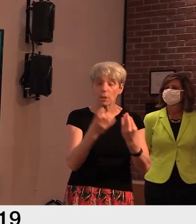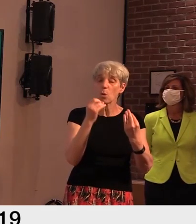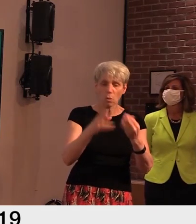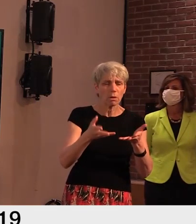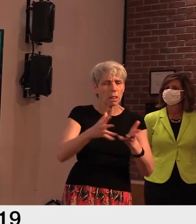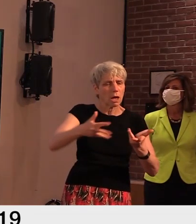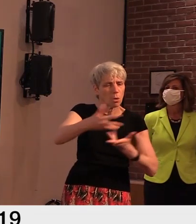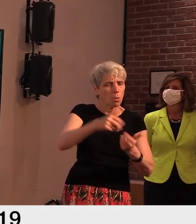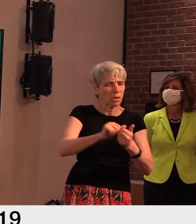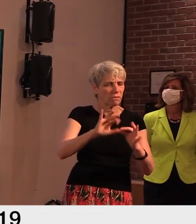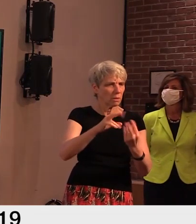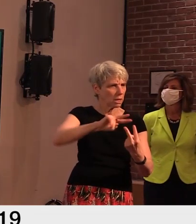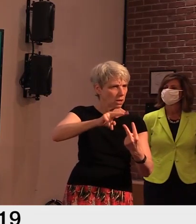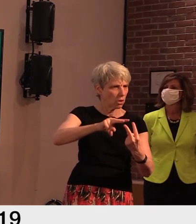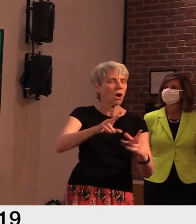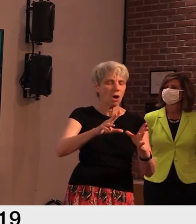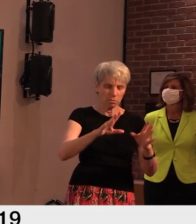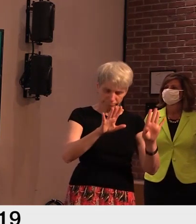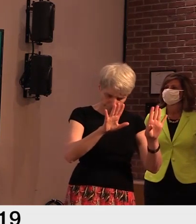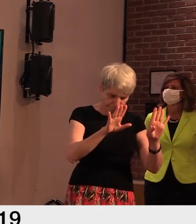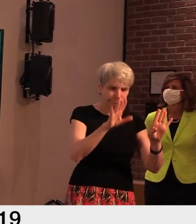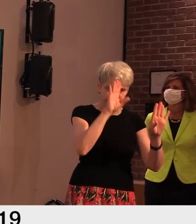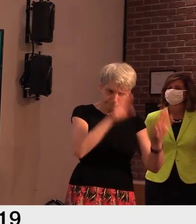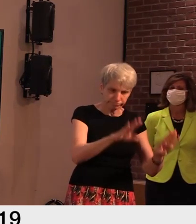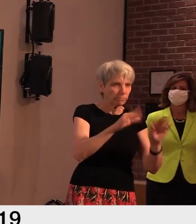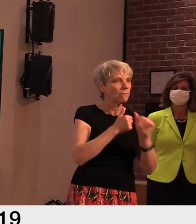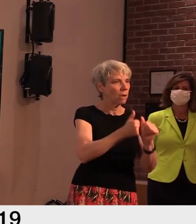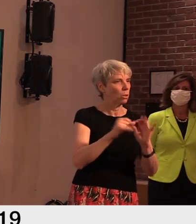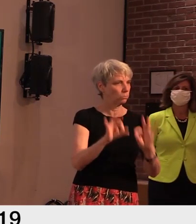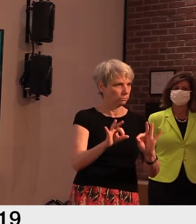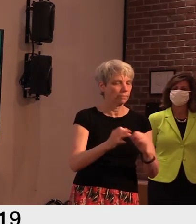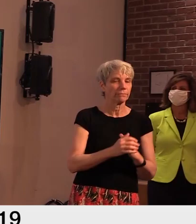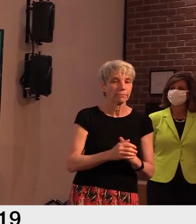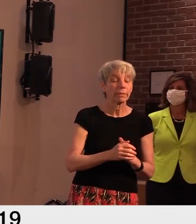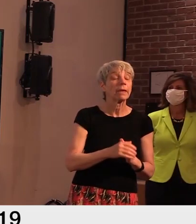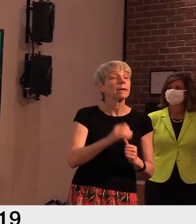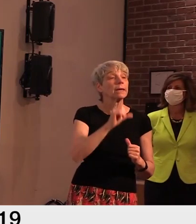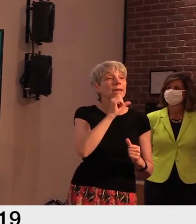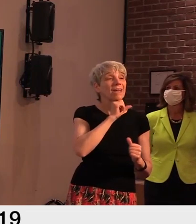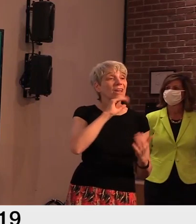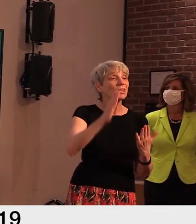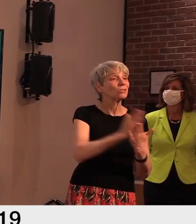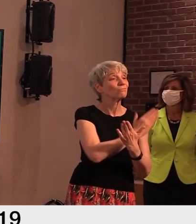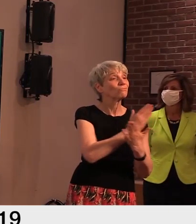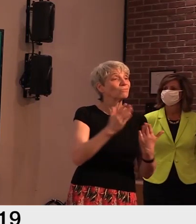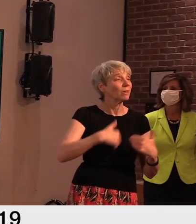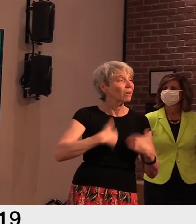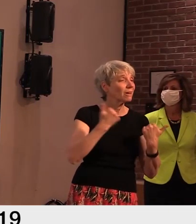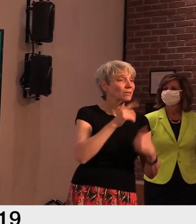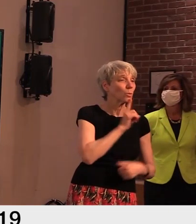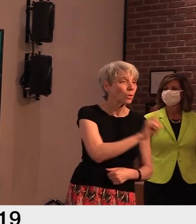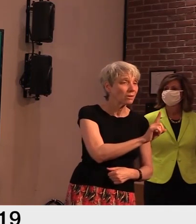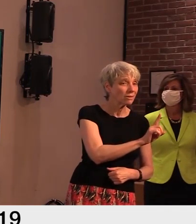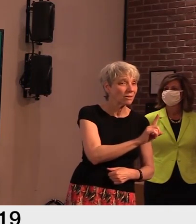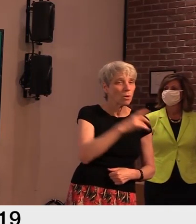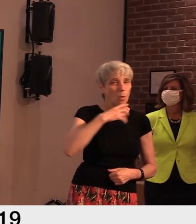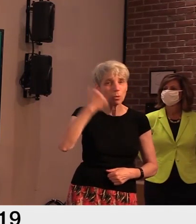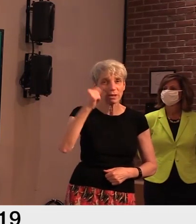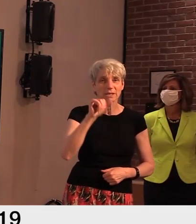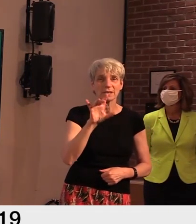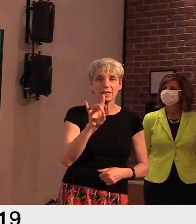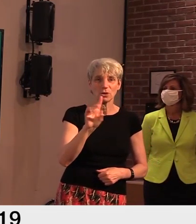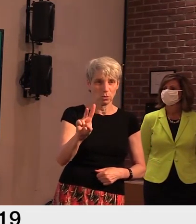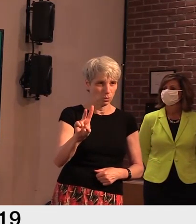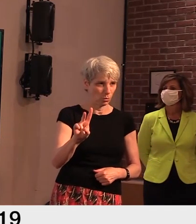excellent compliance from the majority of people in both isolation and quarantine with adhering to